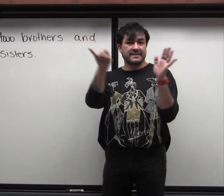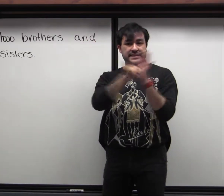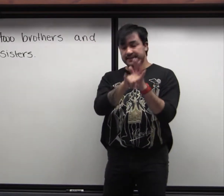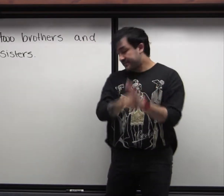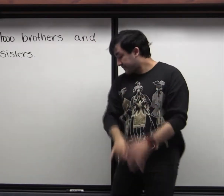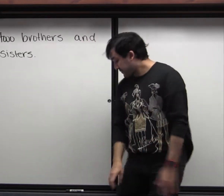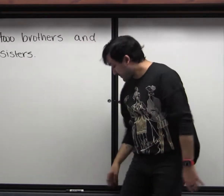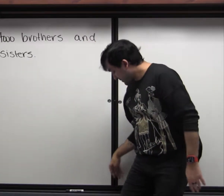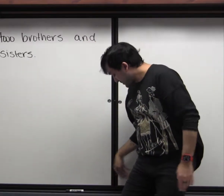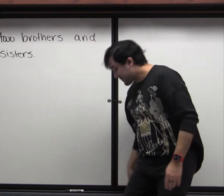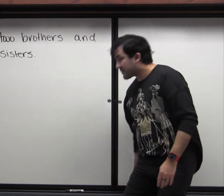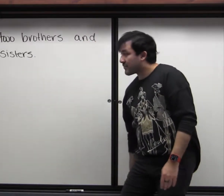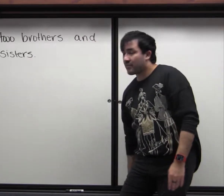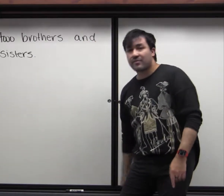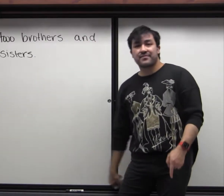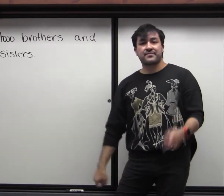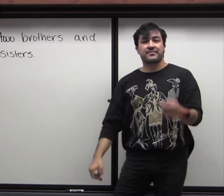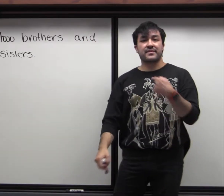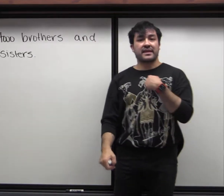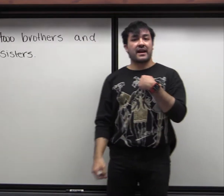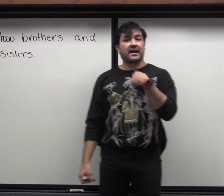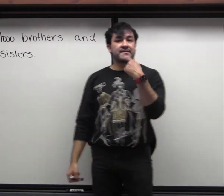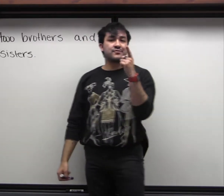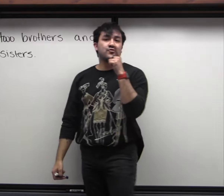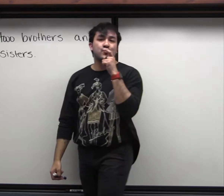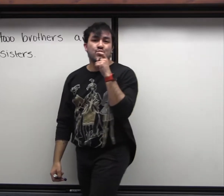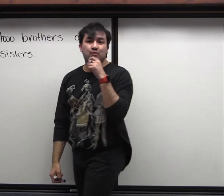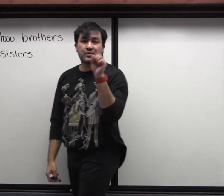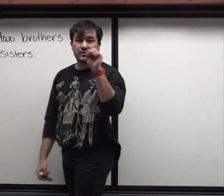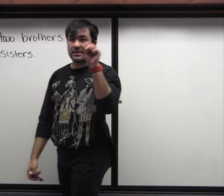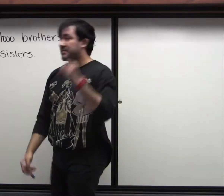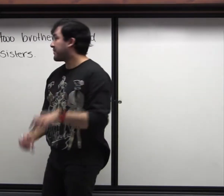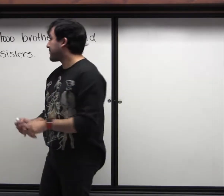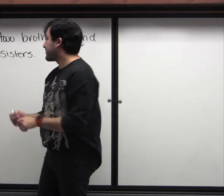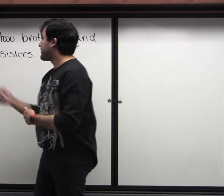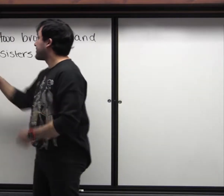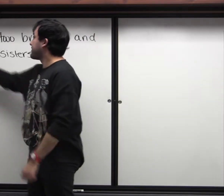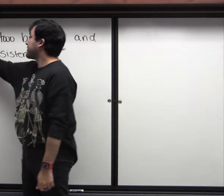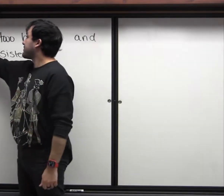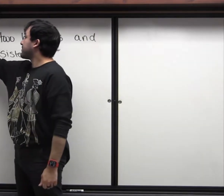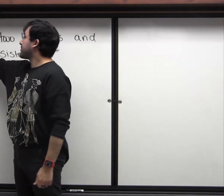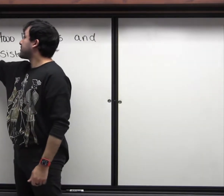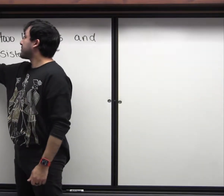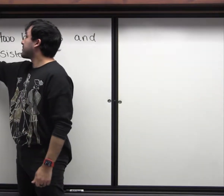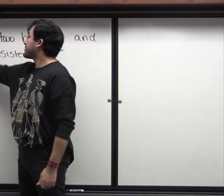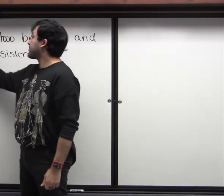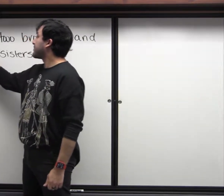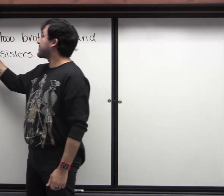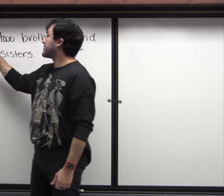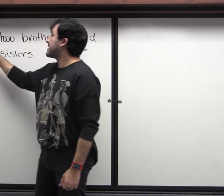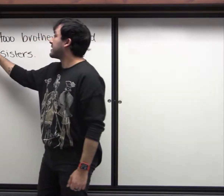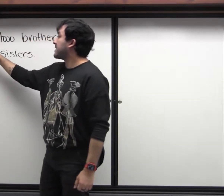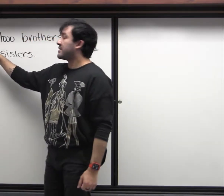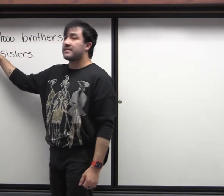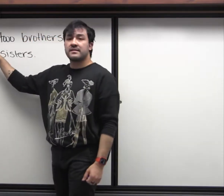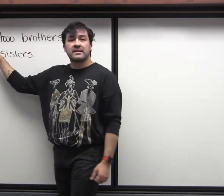to do, of course, as always, is identify everything in the sentence, write our subject, object, verbs, and all of those. So I, our